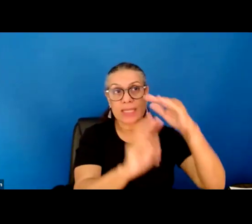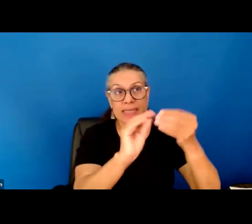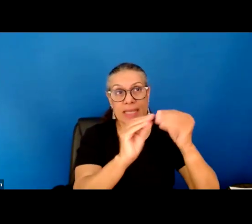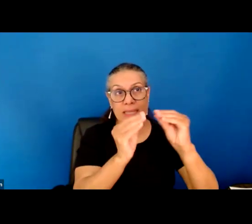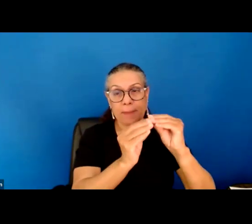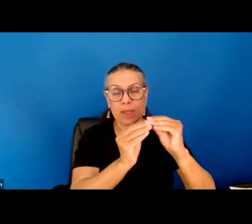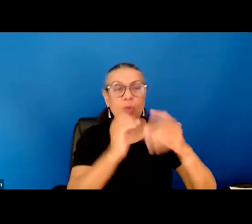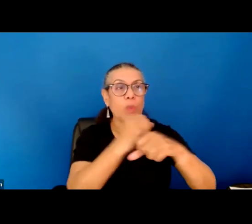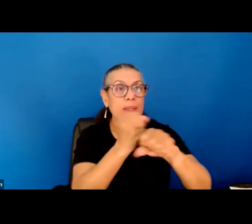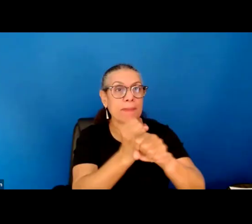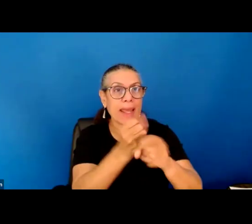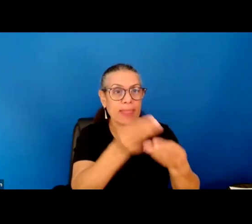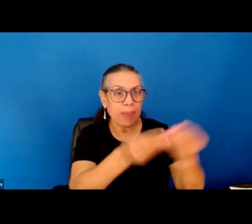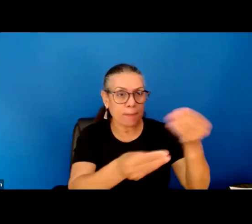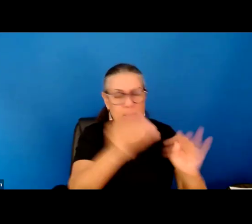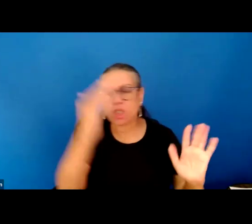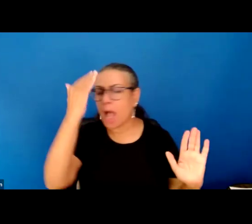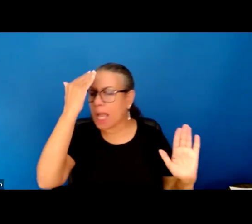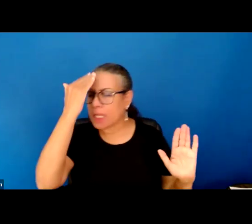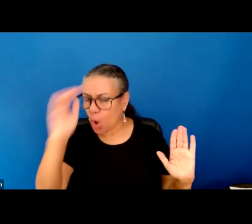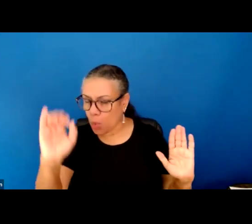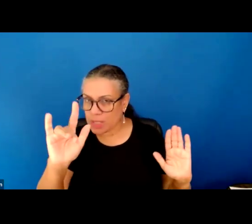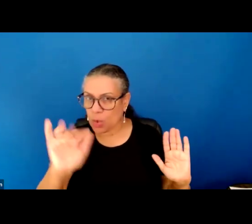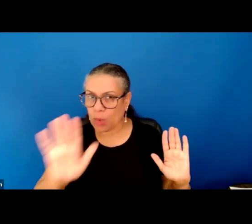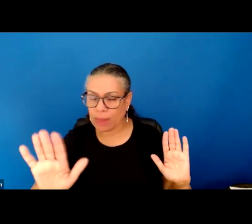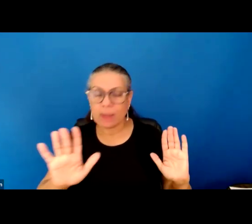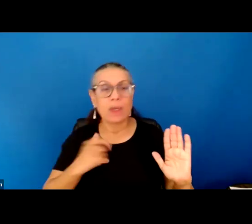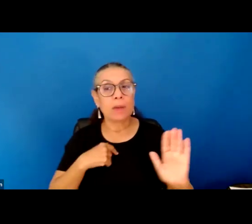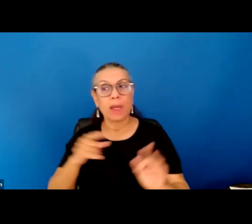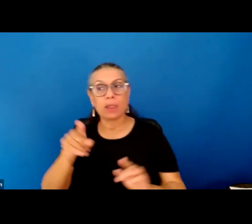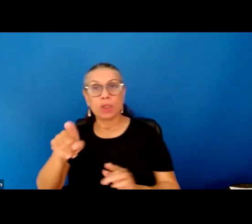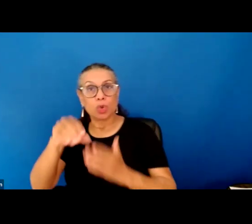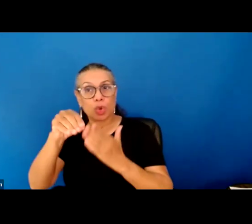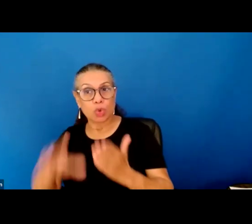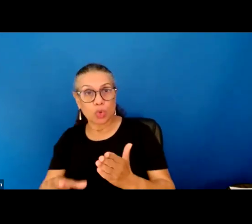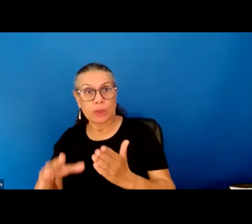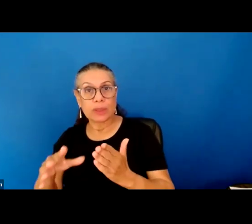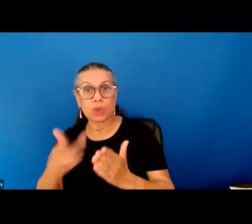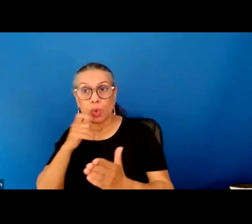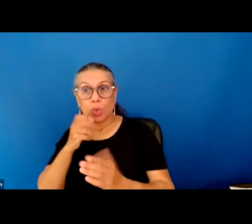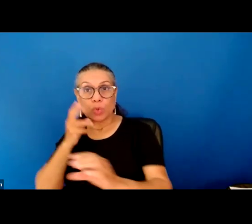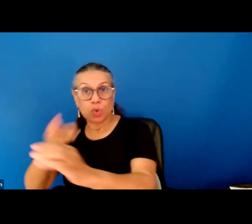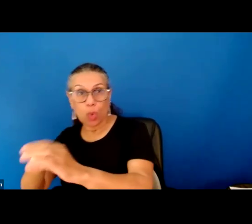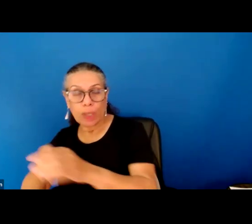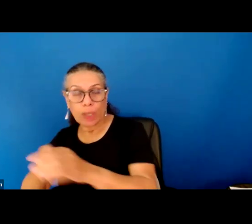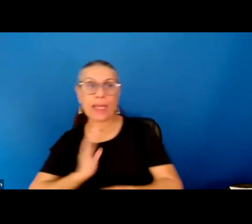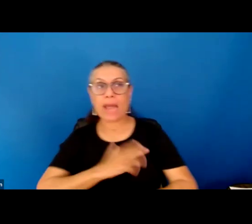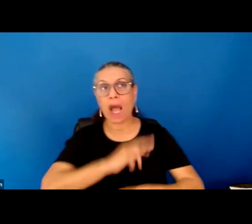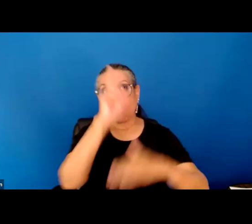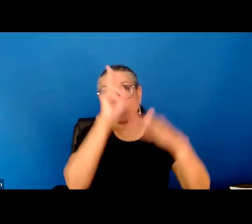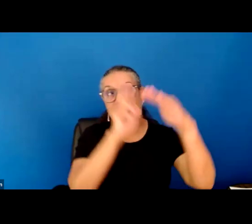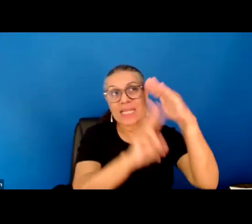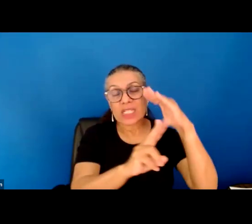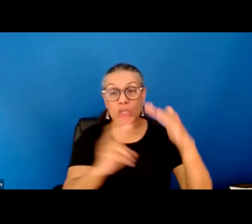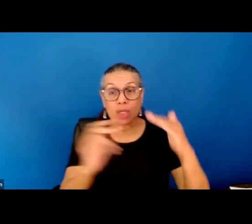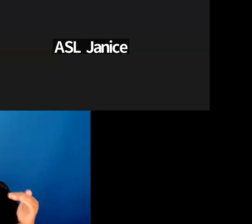was built. And I know it's still early and you said it would be adjusted, but are these wild variances from what we budgeted, or are we comfortable with